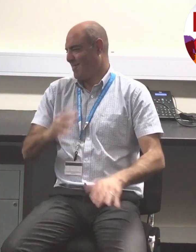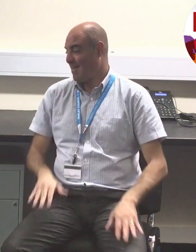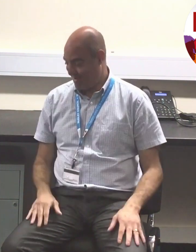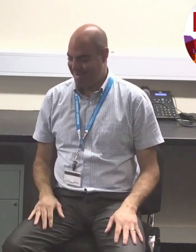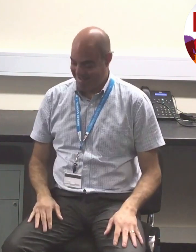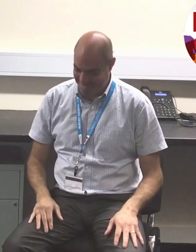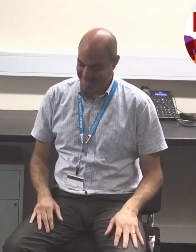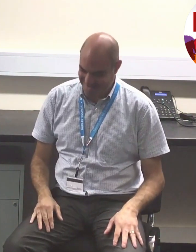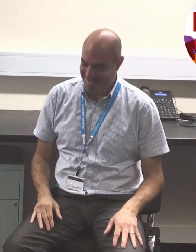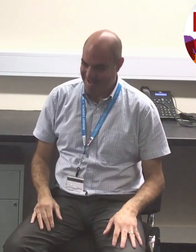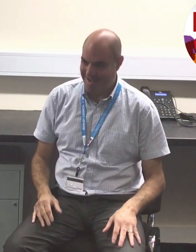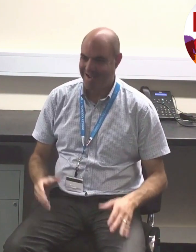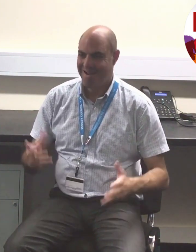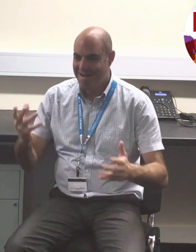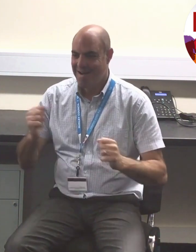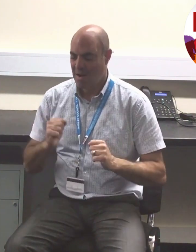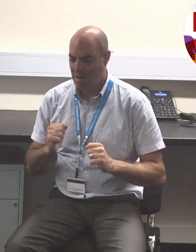away. It's lovely. I really enjoy it.